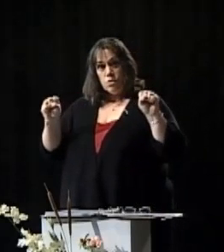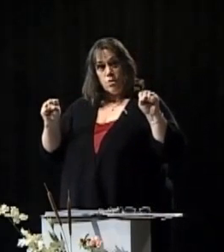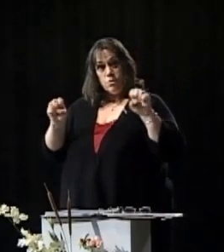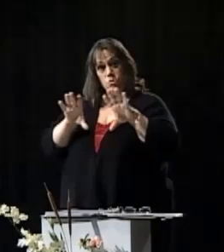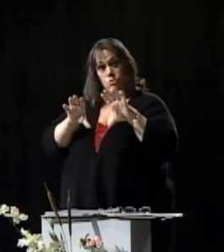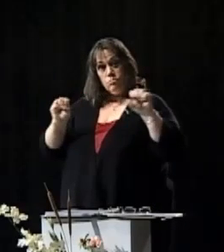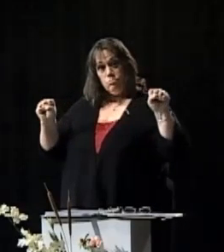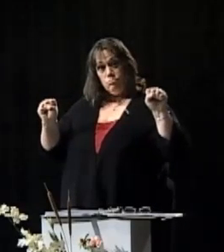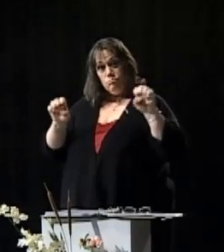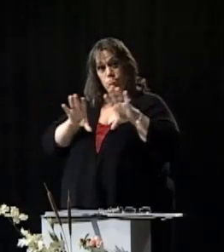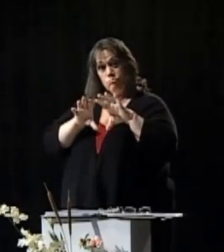Sausage.